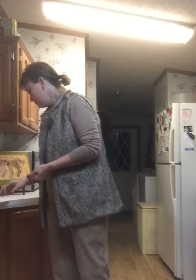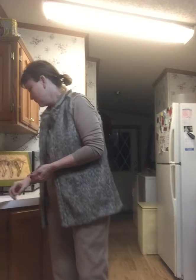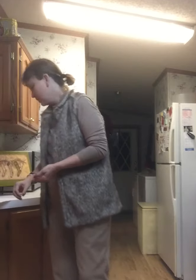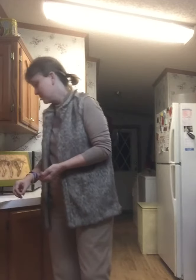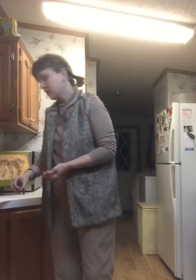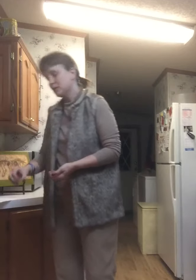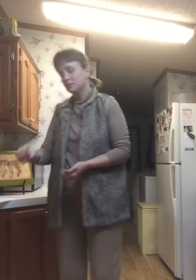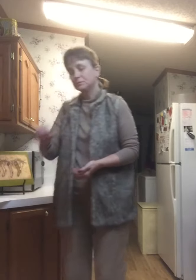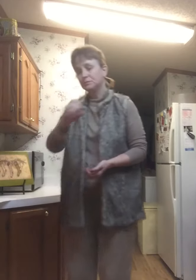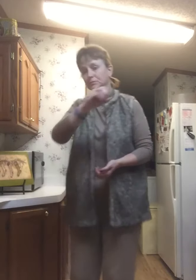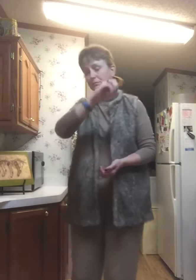So it's